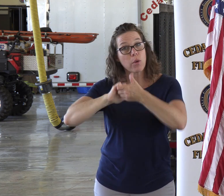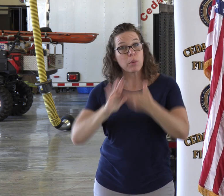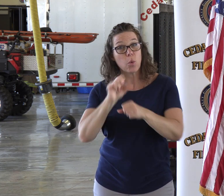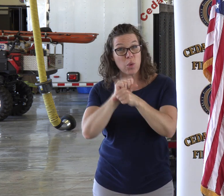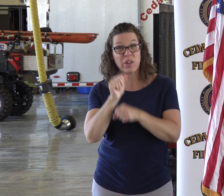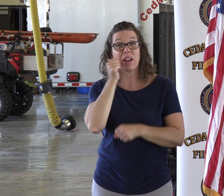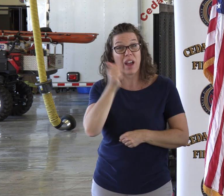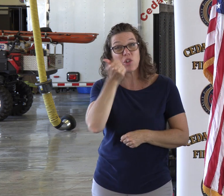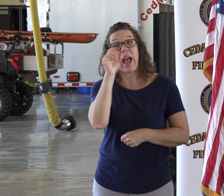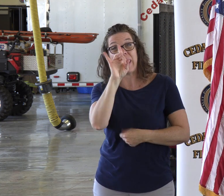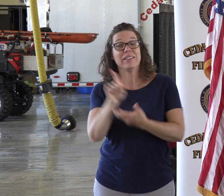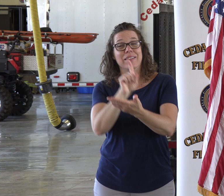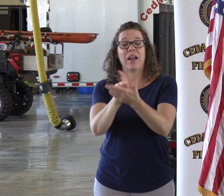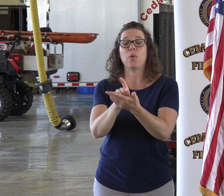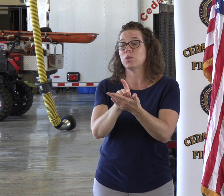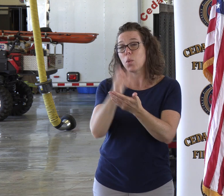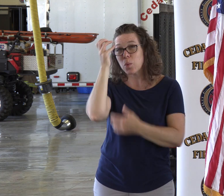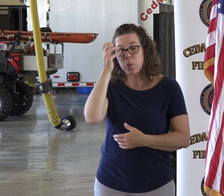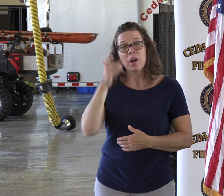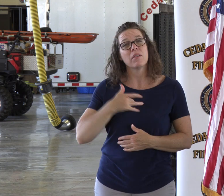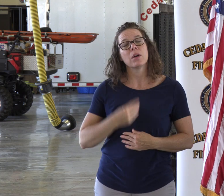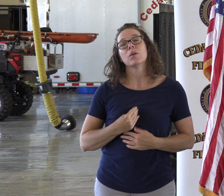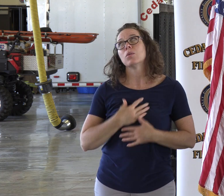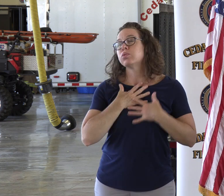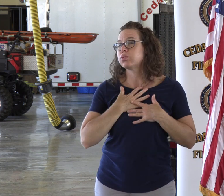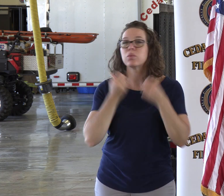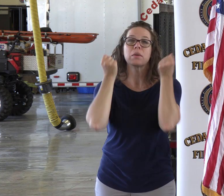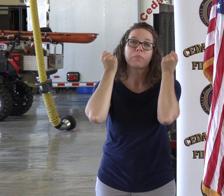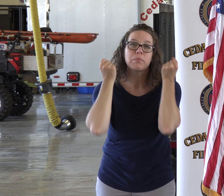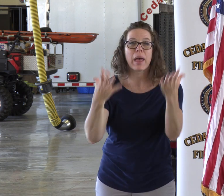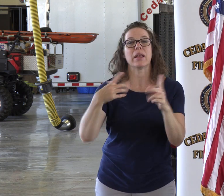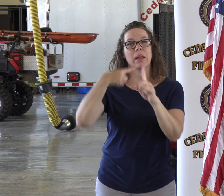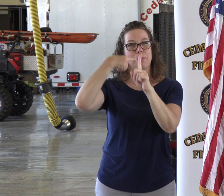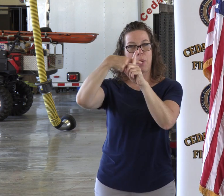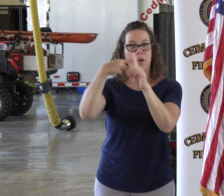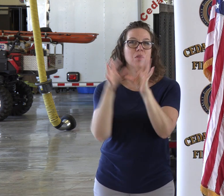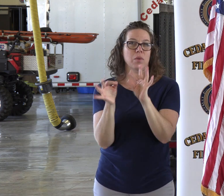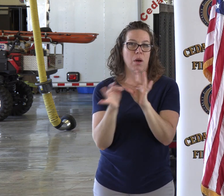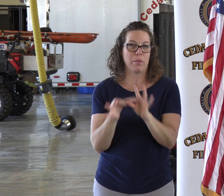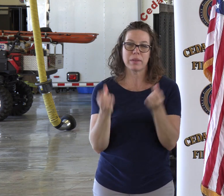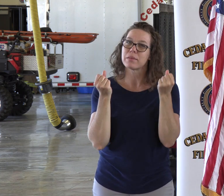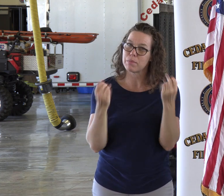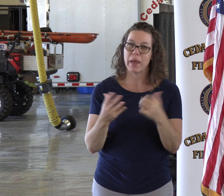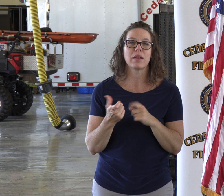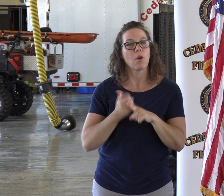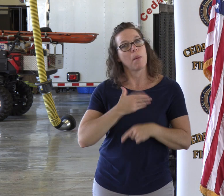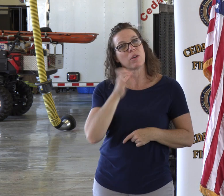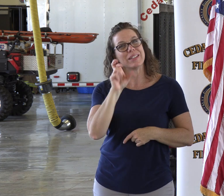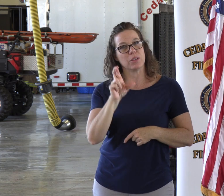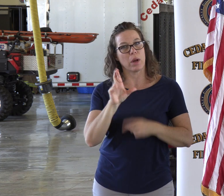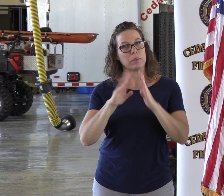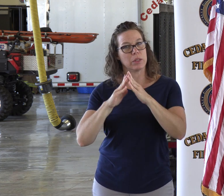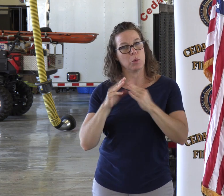days, it's very gratifying to have received the number of positive comments that we've received from members of our Cedar